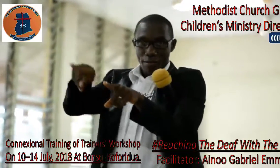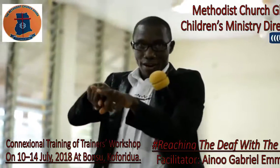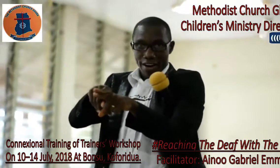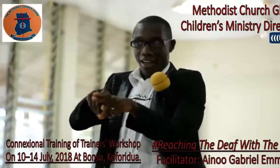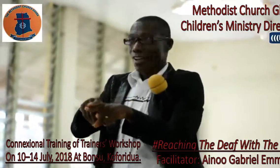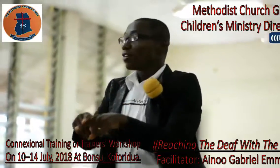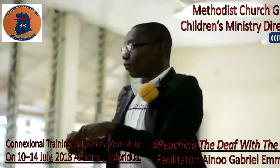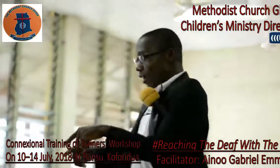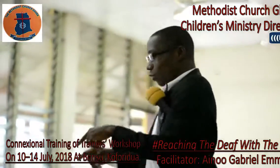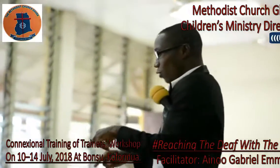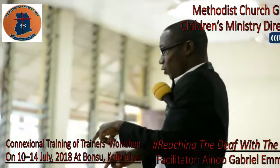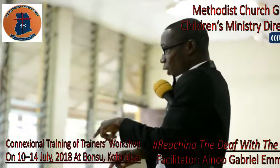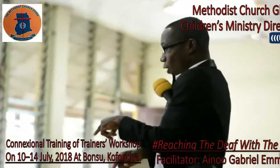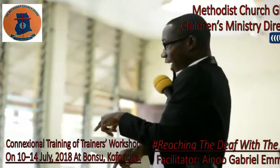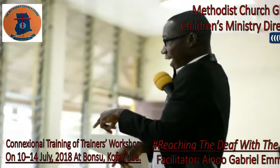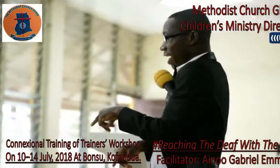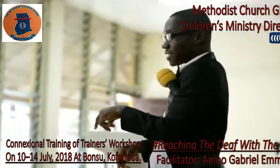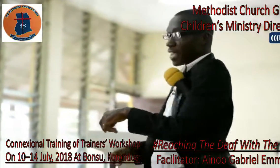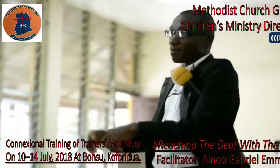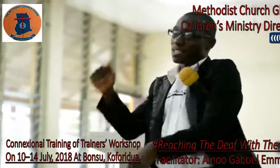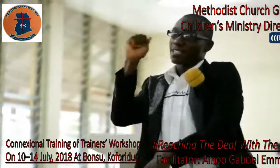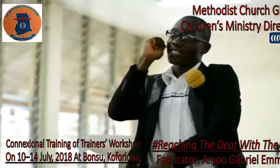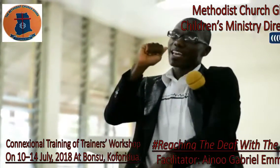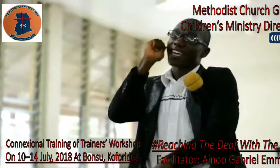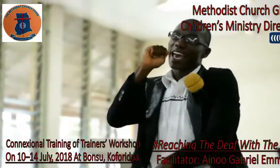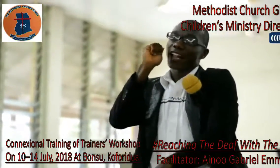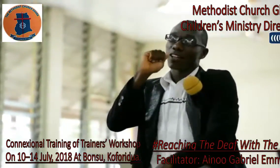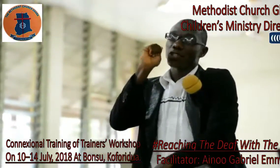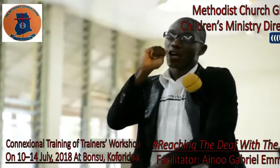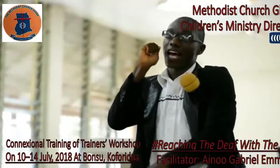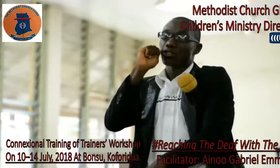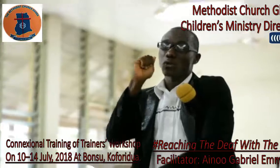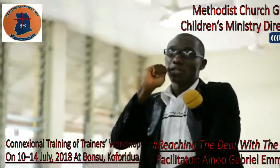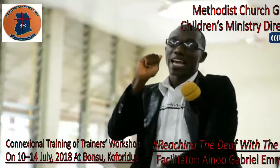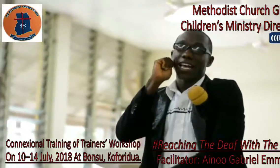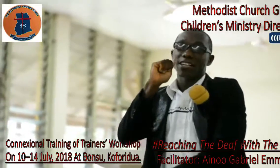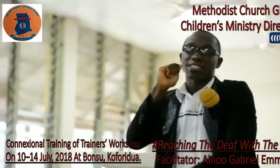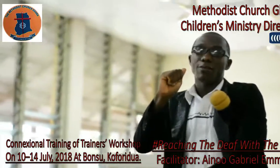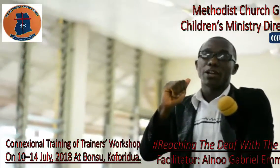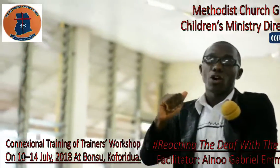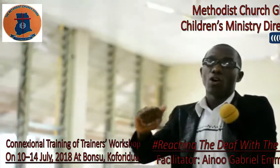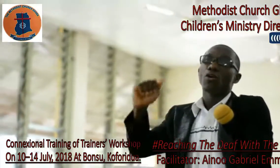brother. So the girl saying, this is girl. So let's do the girl saying, let's go.